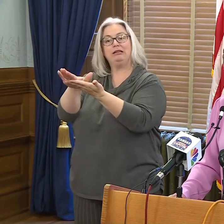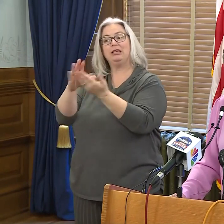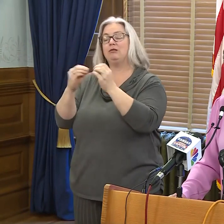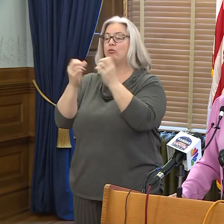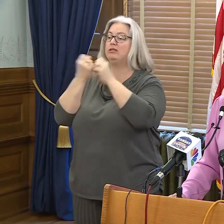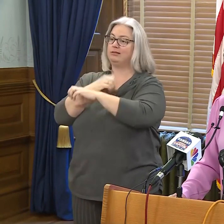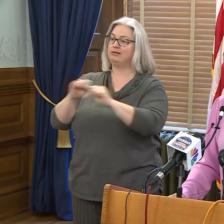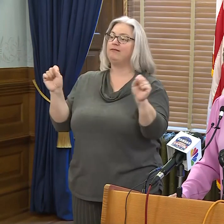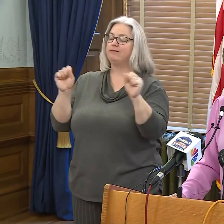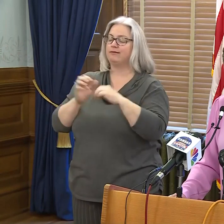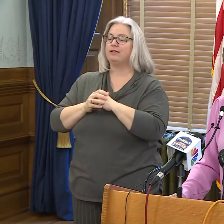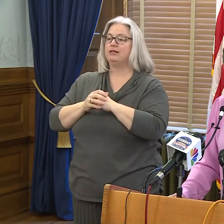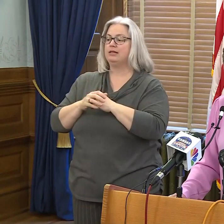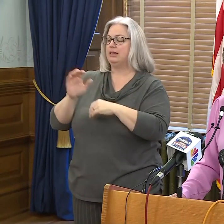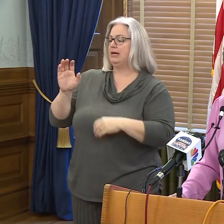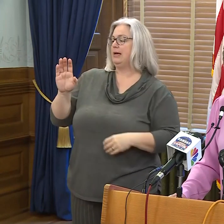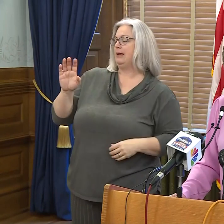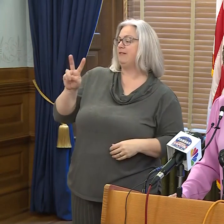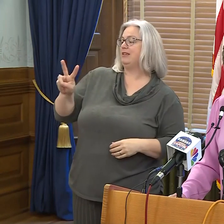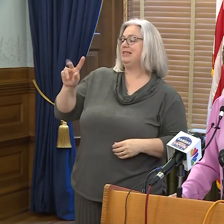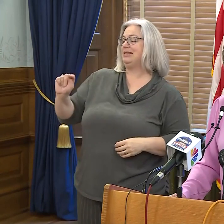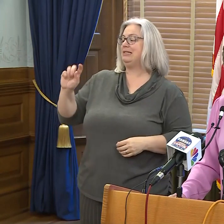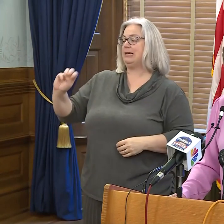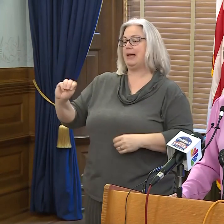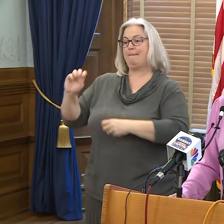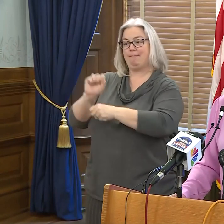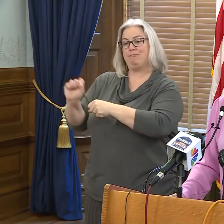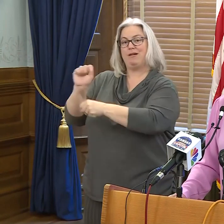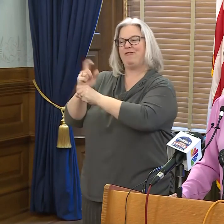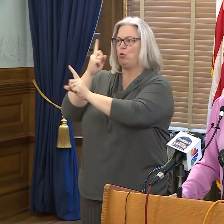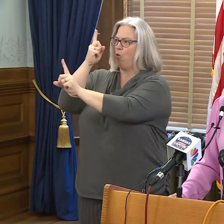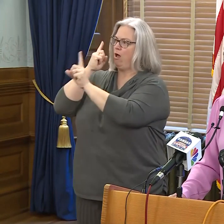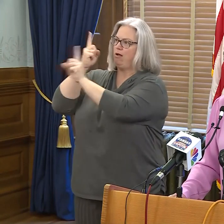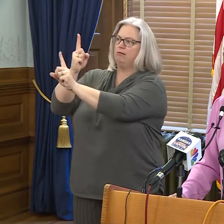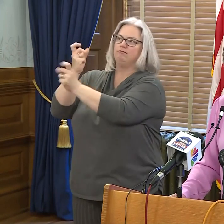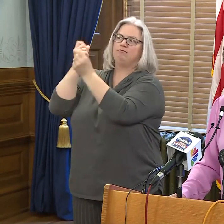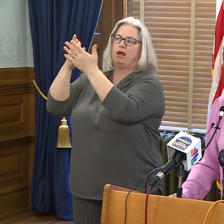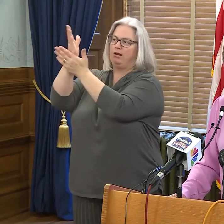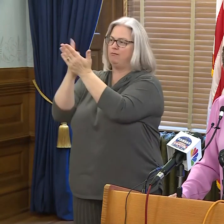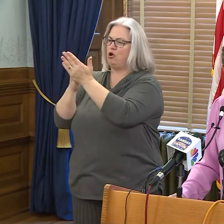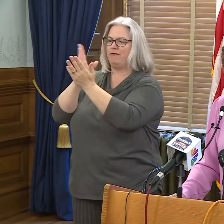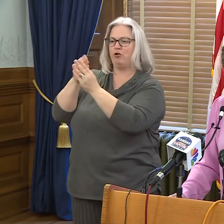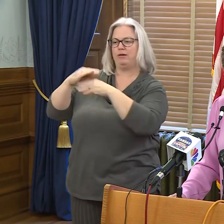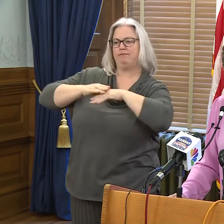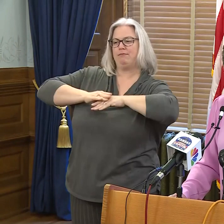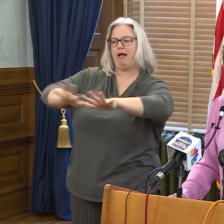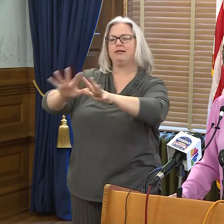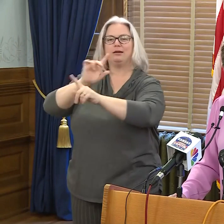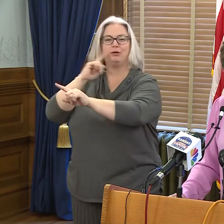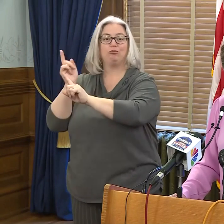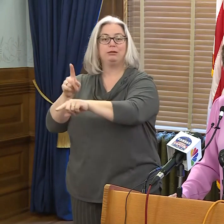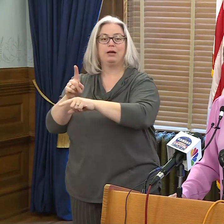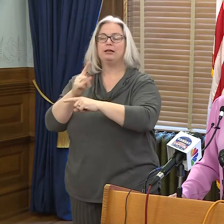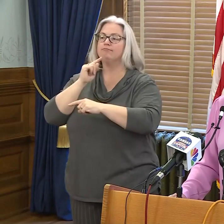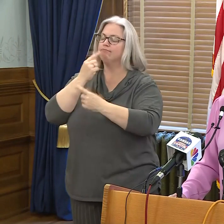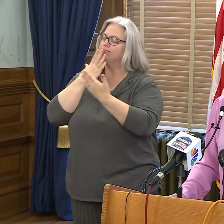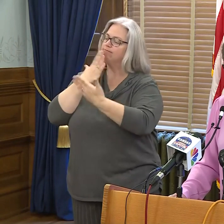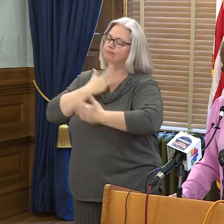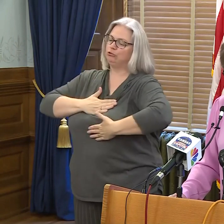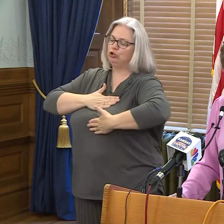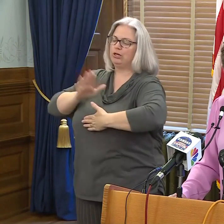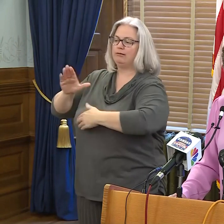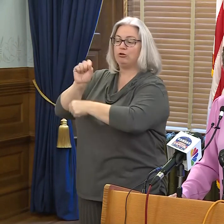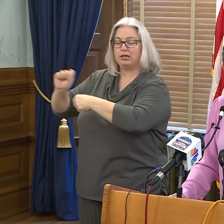safer. The VTM effort is just one of the company's many aspects of pandemic response. I sincerely appreciate